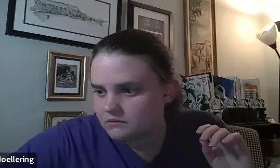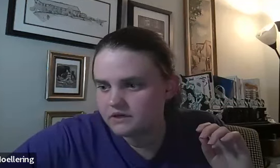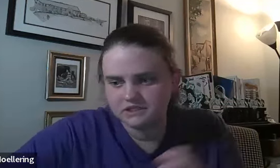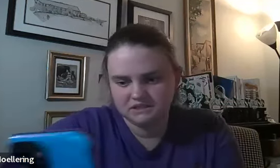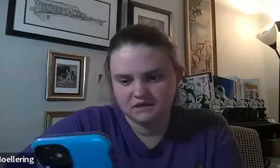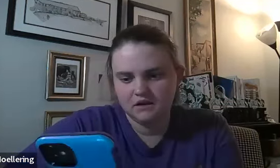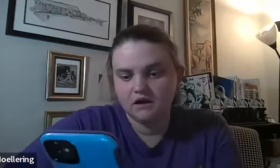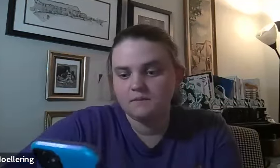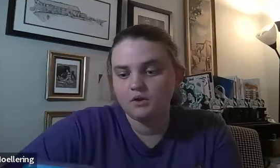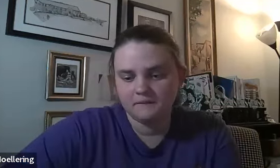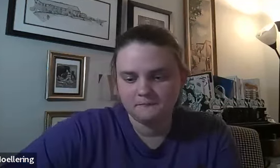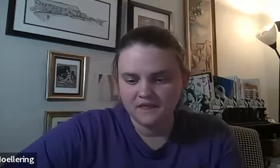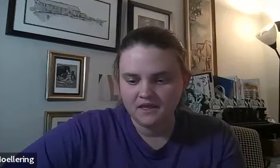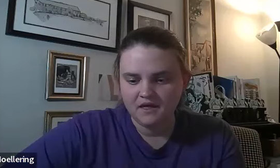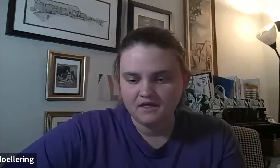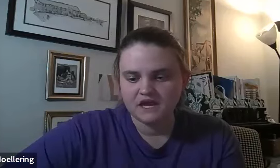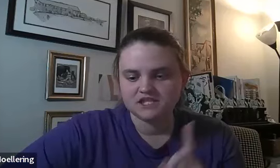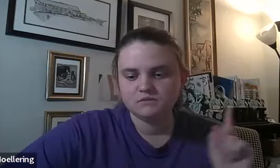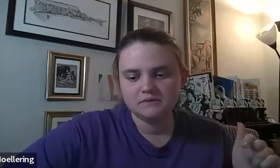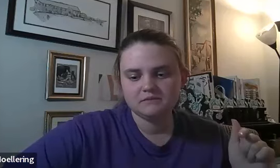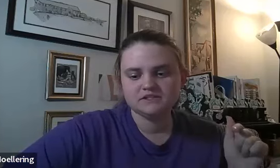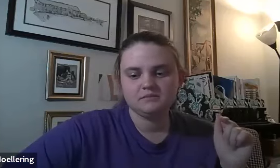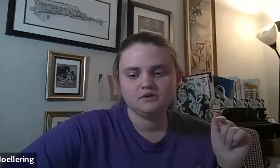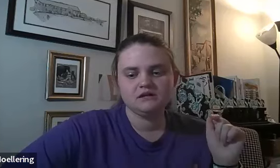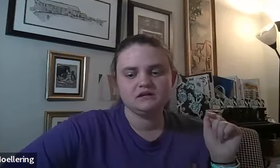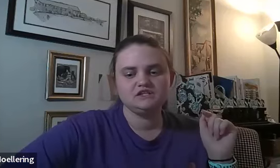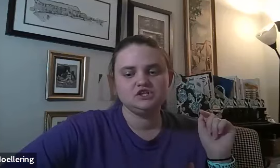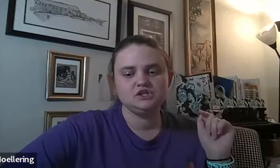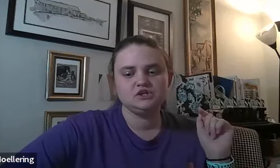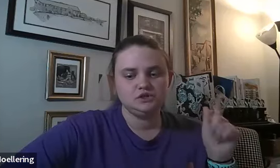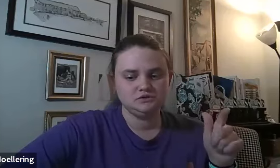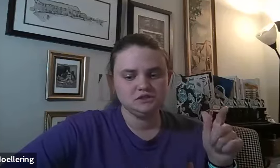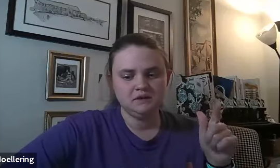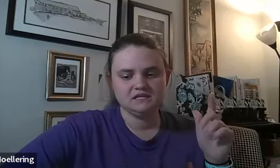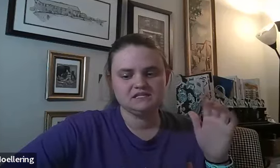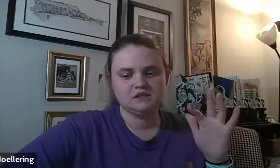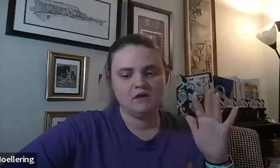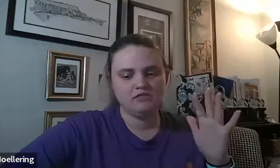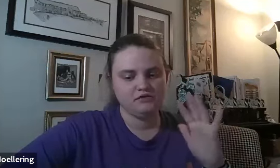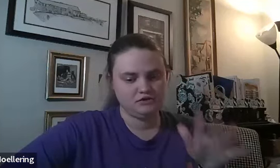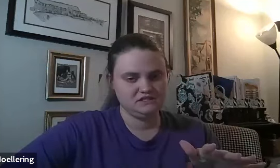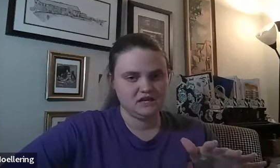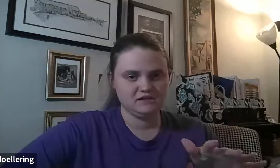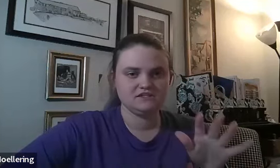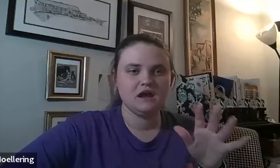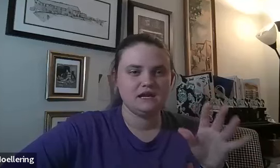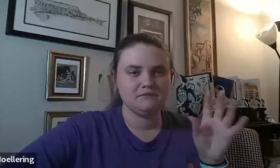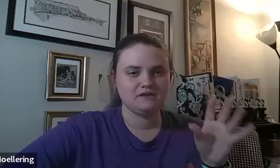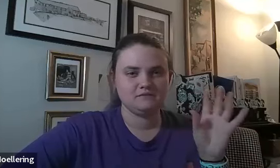Where did she say? Okay. That she won't be able to upload it into YouTube until about Thursday because they're heading back from their